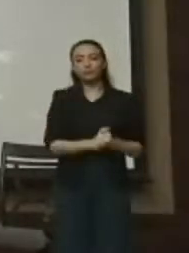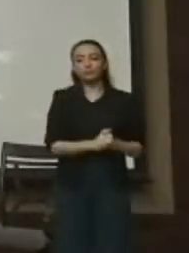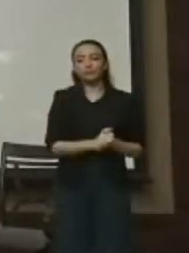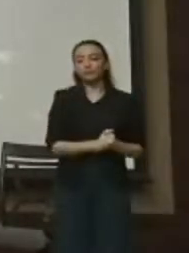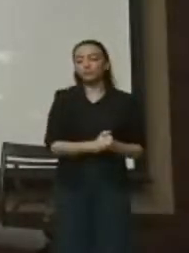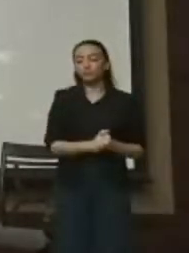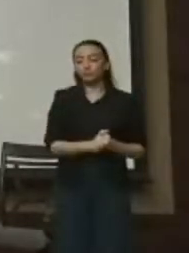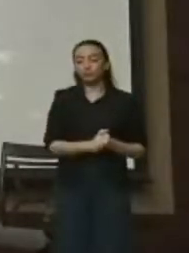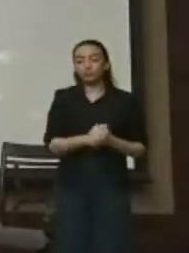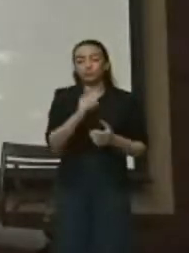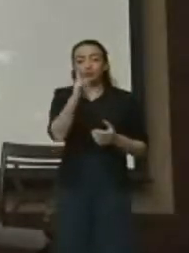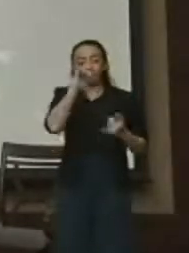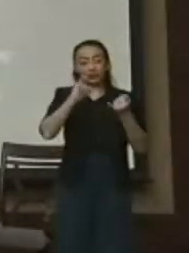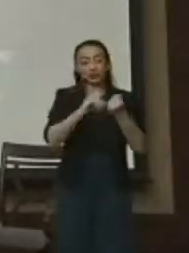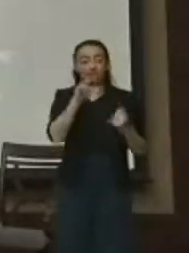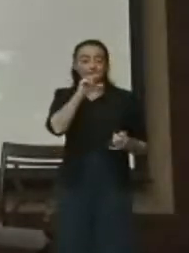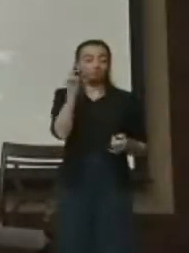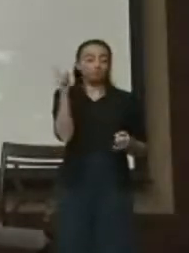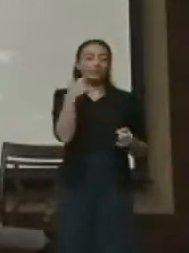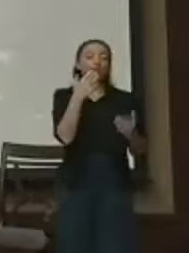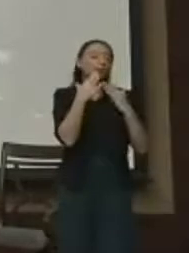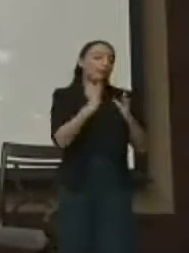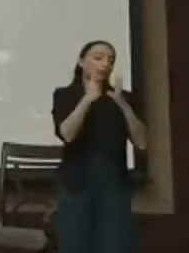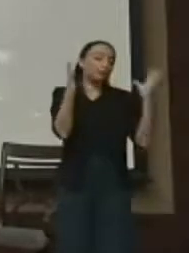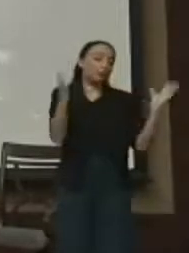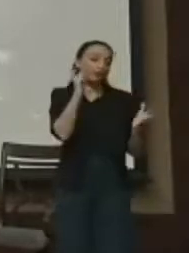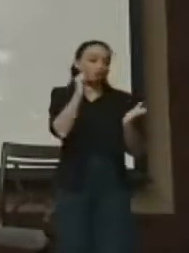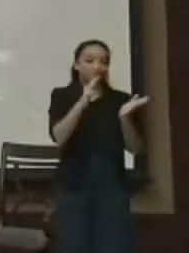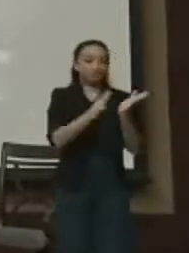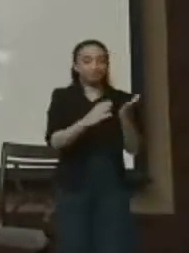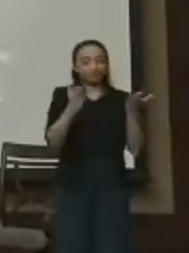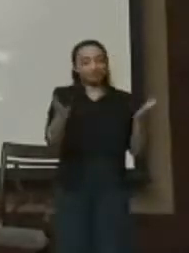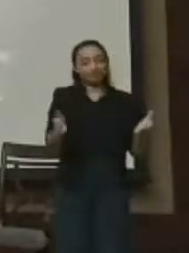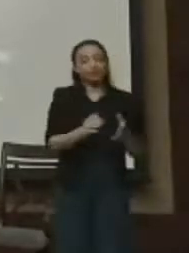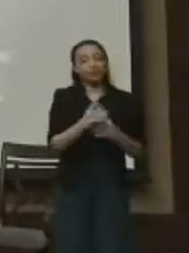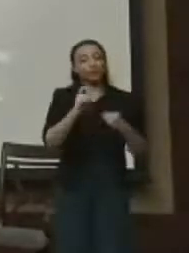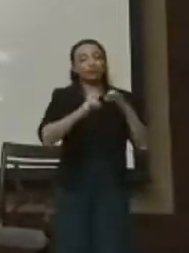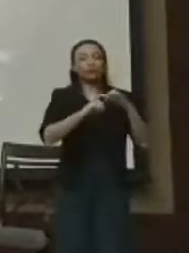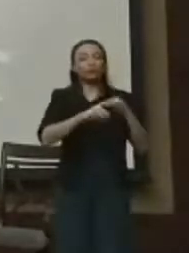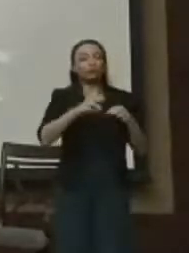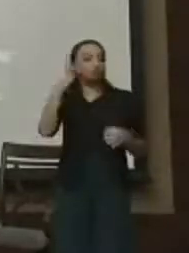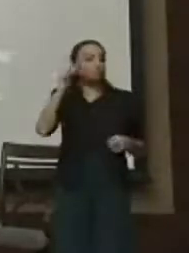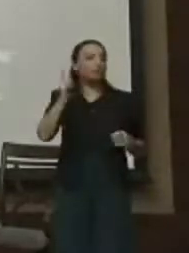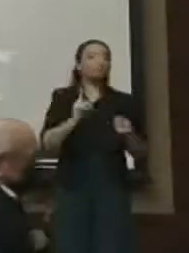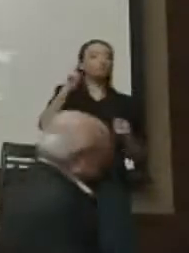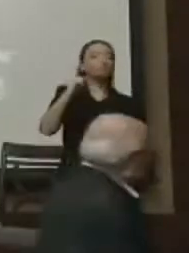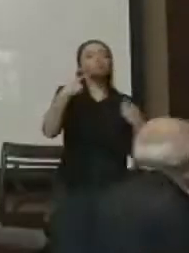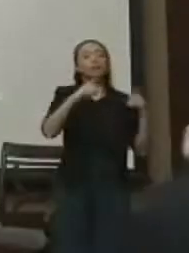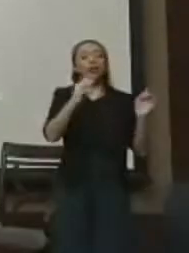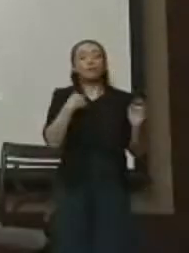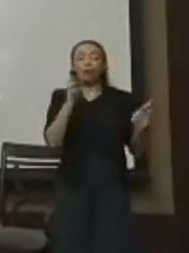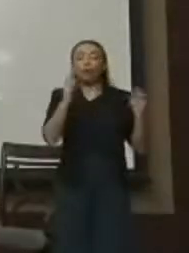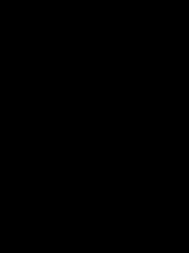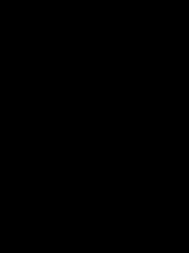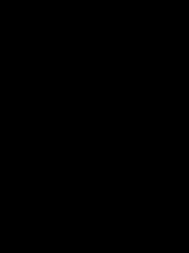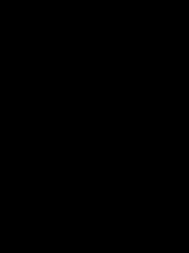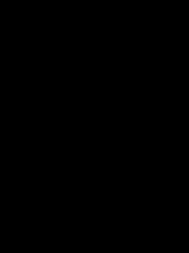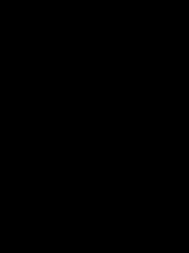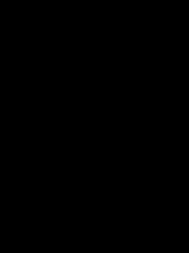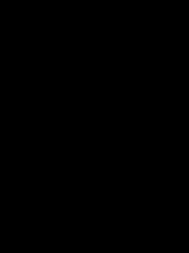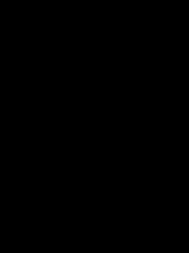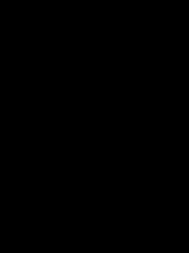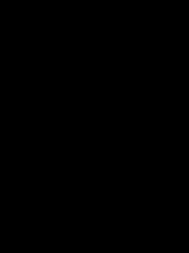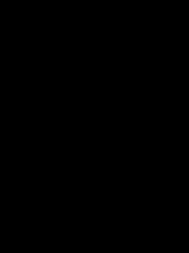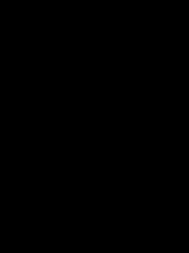Thank you very much, Mr. Mittal, as always, raising the right questions. Let's hope we can find the answers quickly.